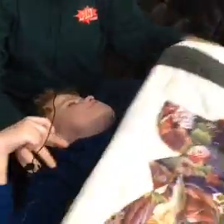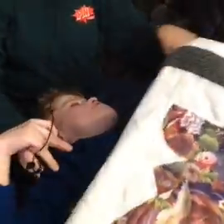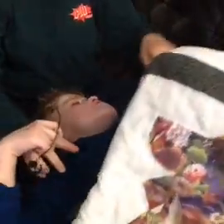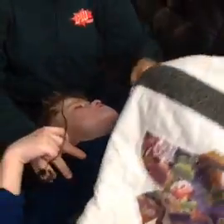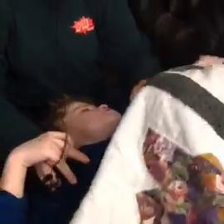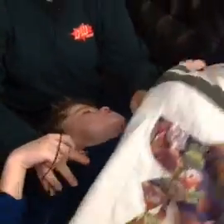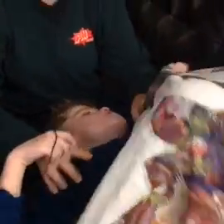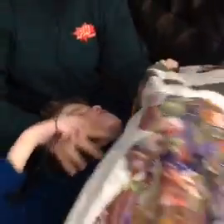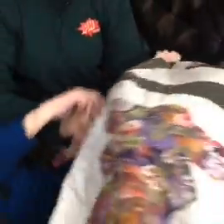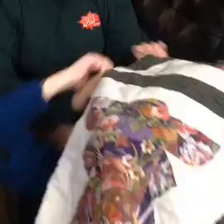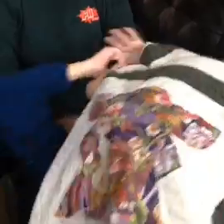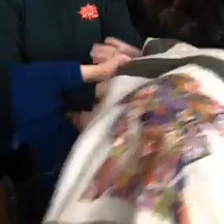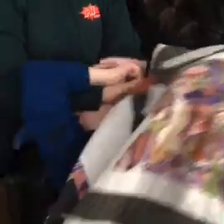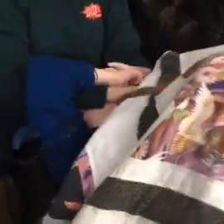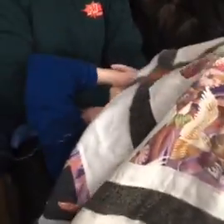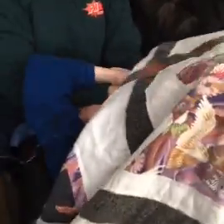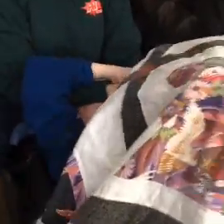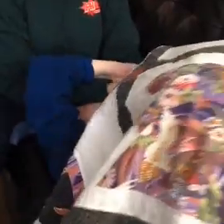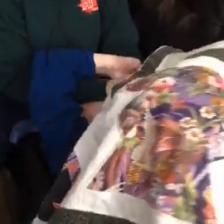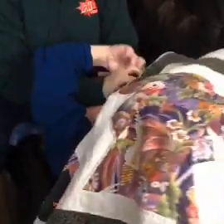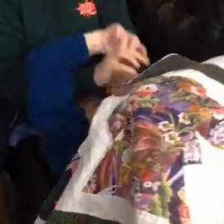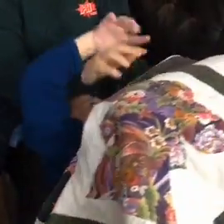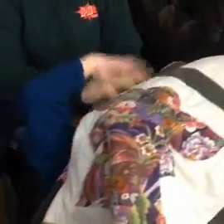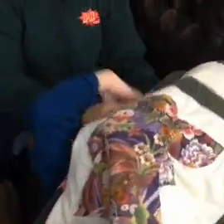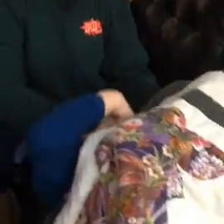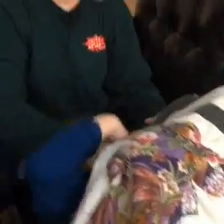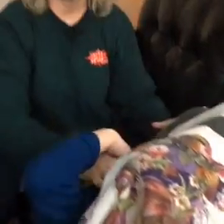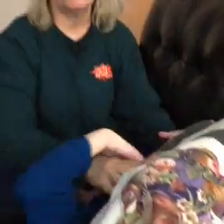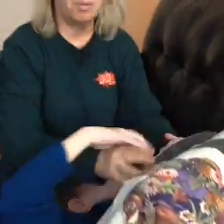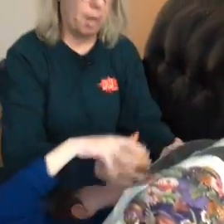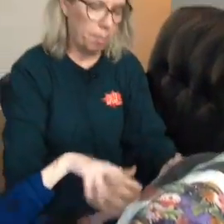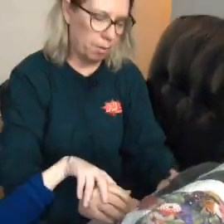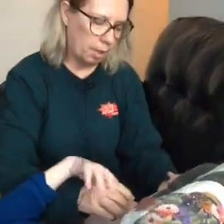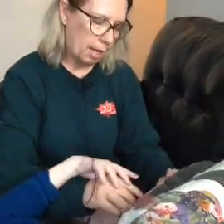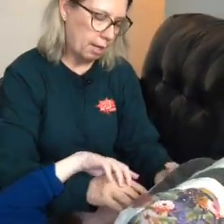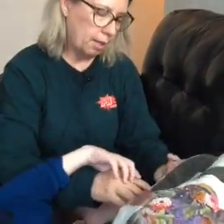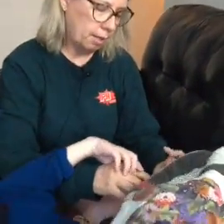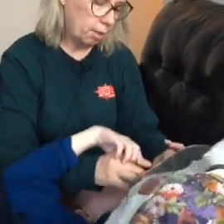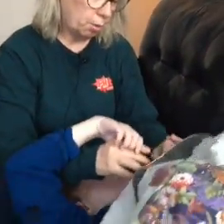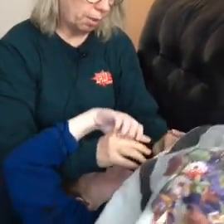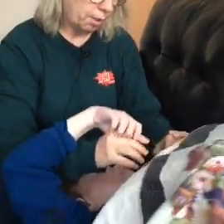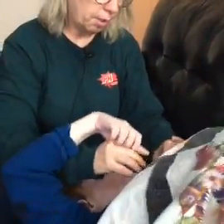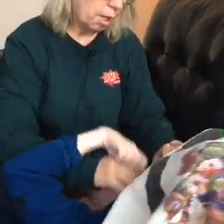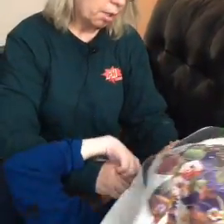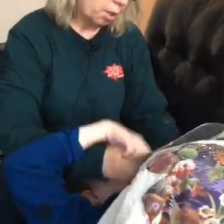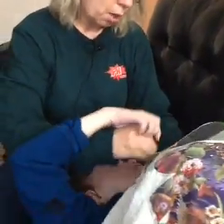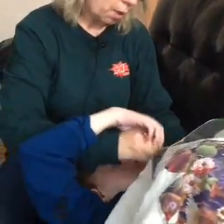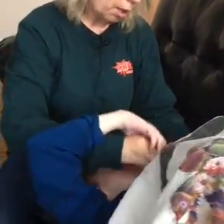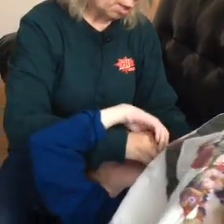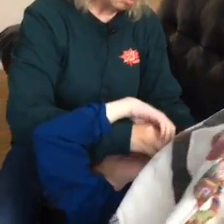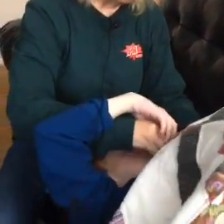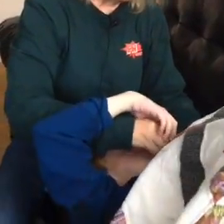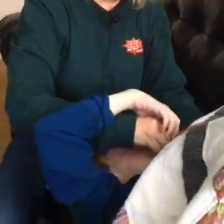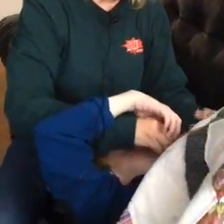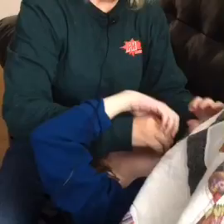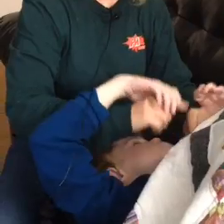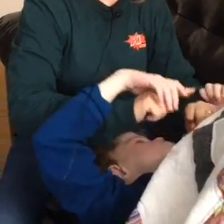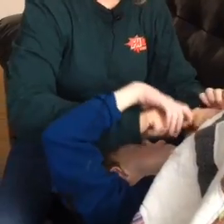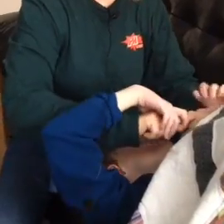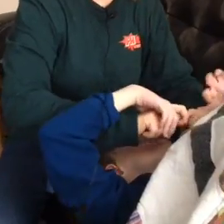last little bit, I'll try to reinforce just the two words. The bottom line is the choices. So, eat. And then I just use